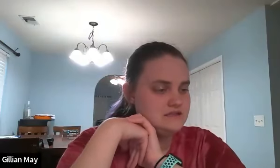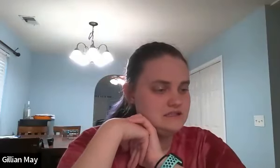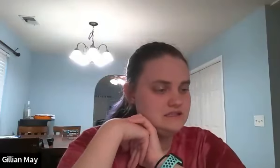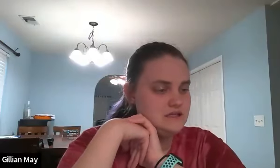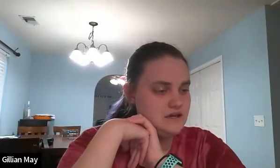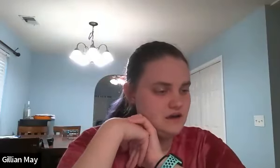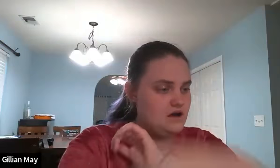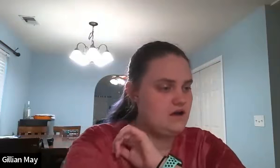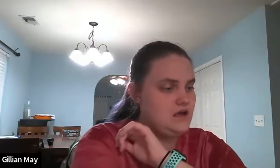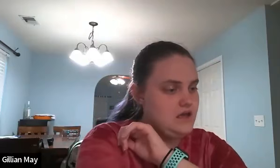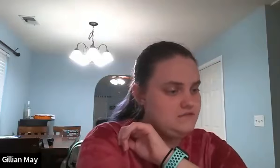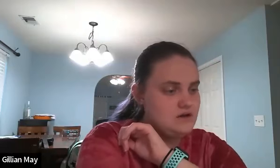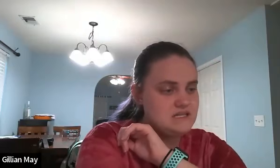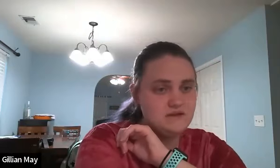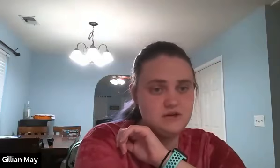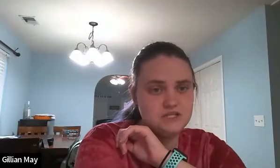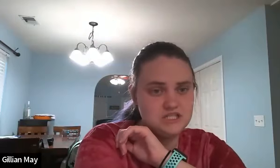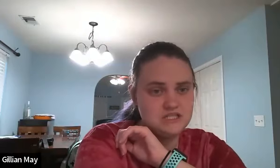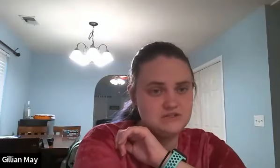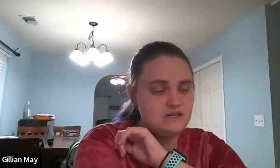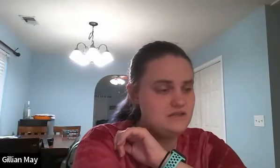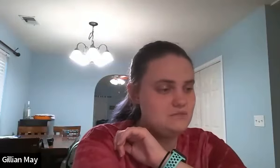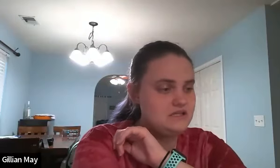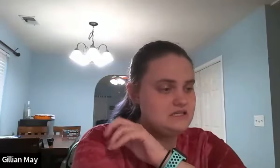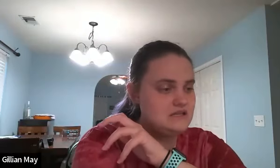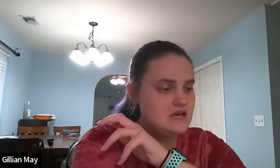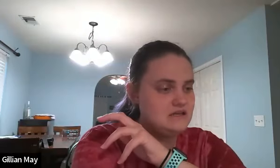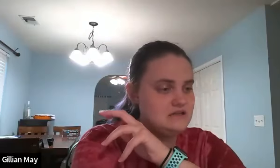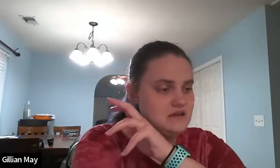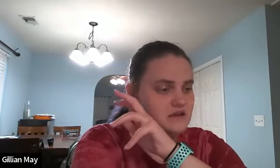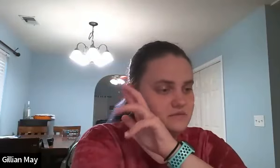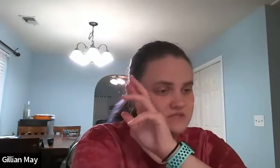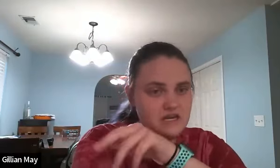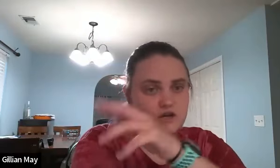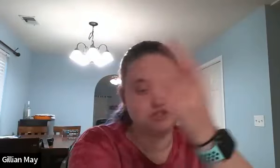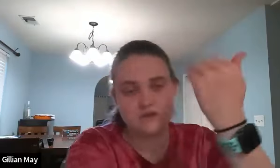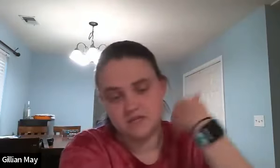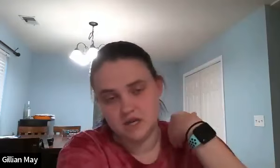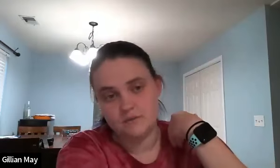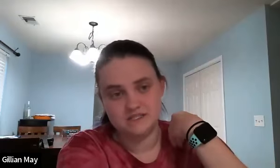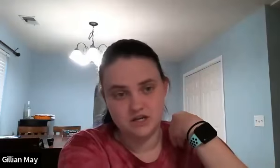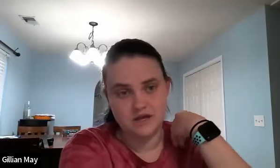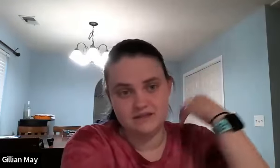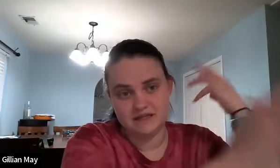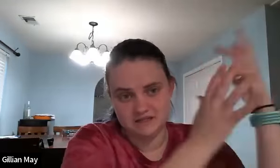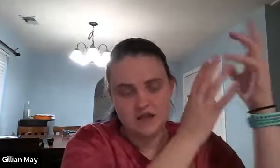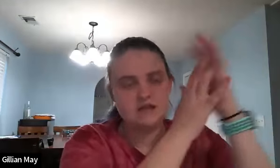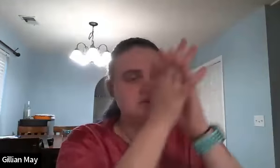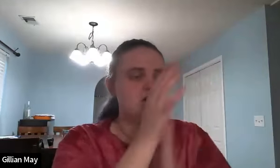And yeah, if you guys have any questions or anything, please let Miss Katie know. She'll let me know. We can talk about it like next class.